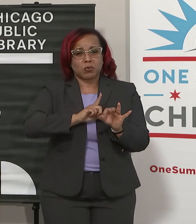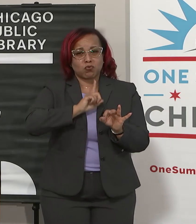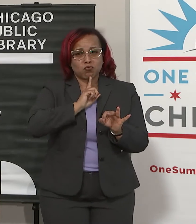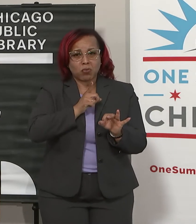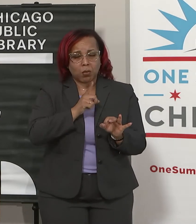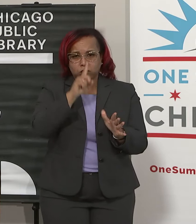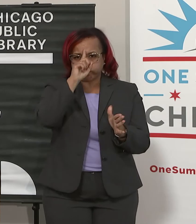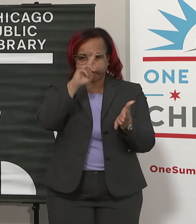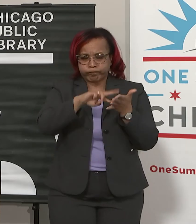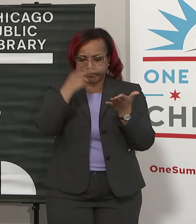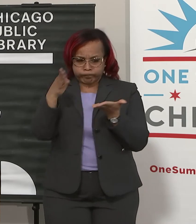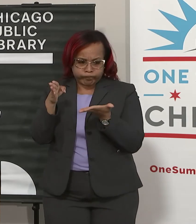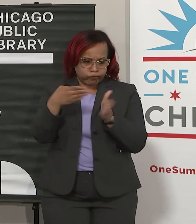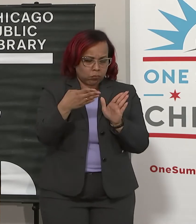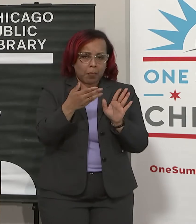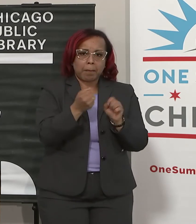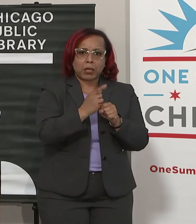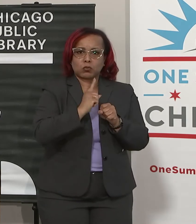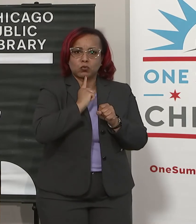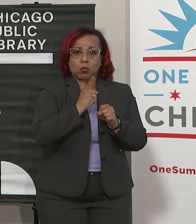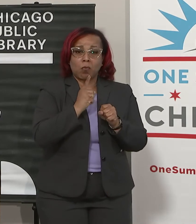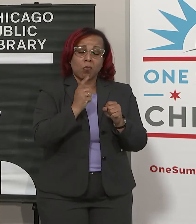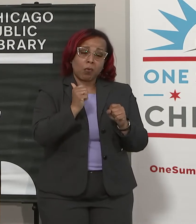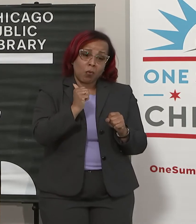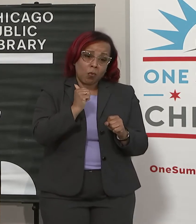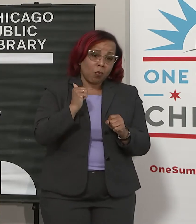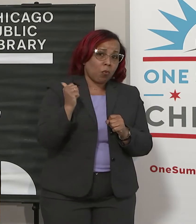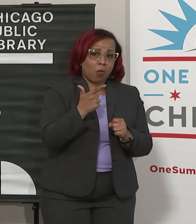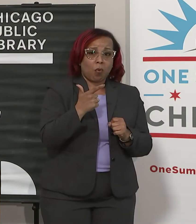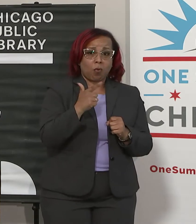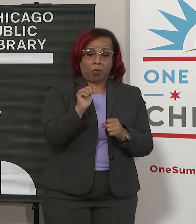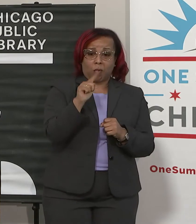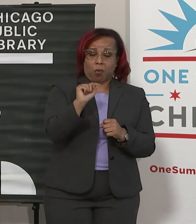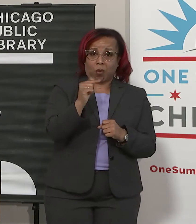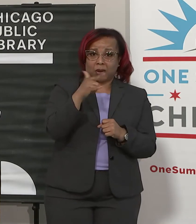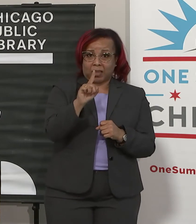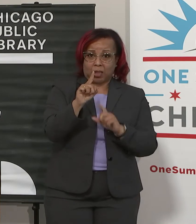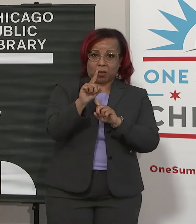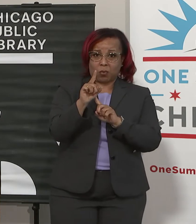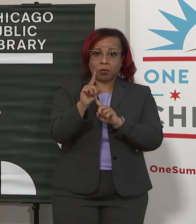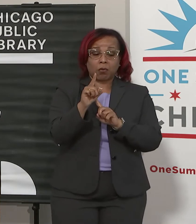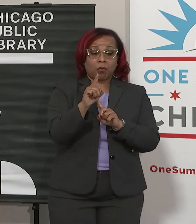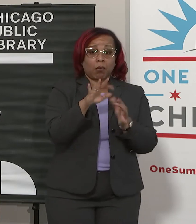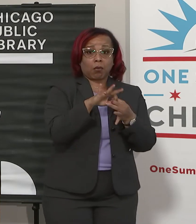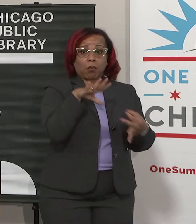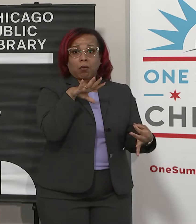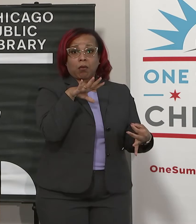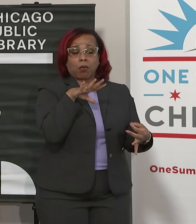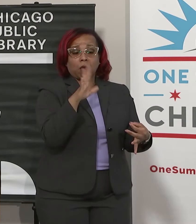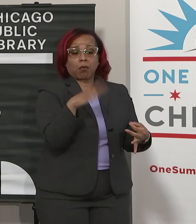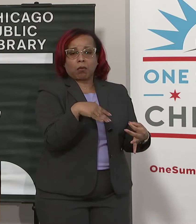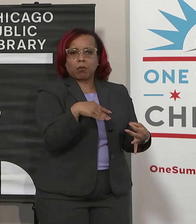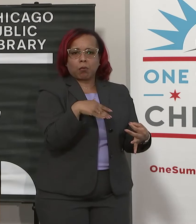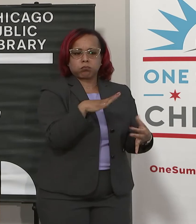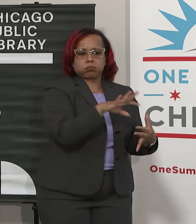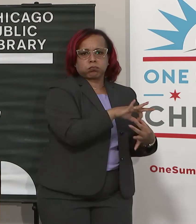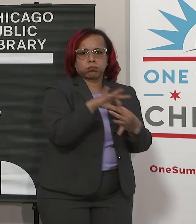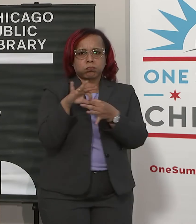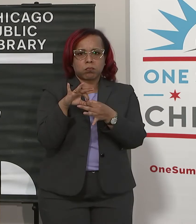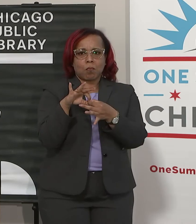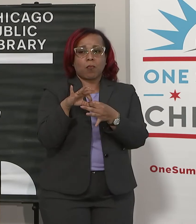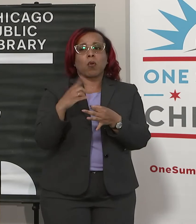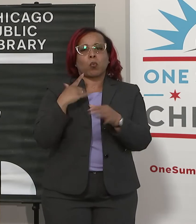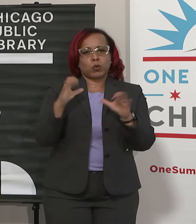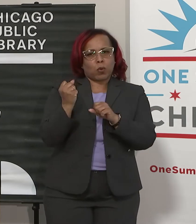very intentional about making sure that Altgeld is not lost in a shuffle, and that we